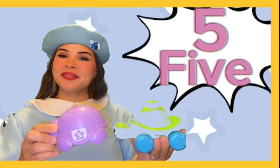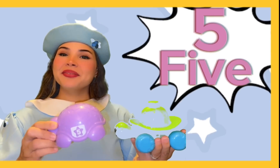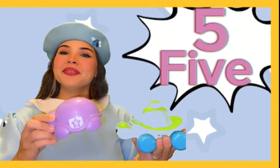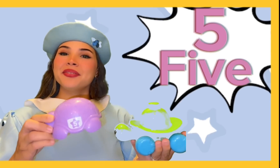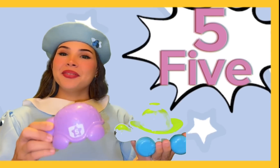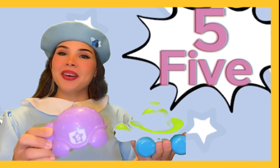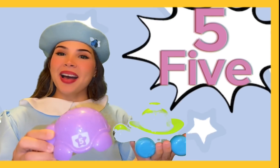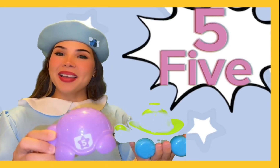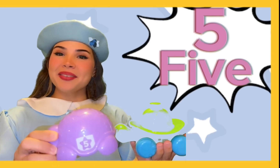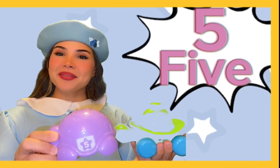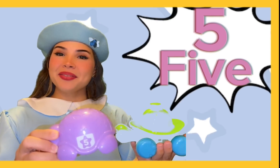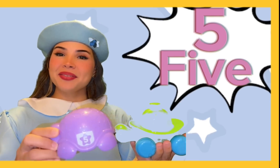5.